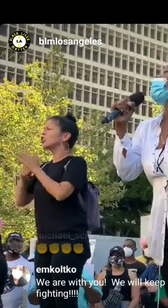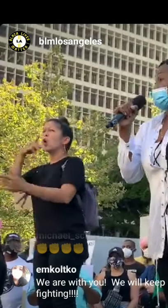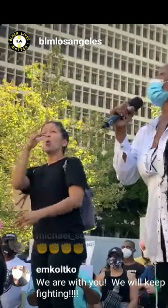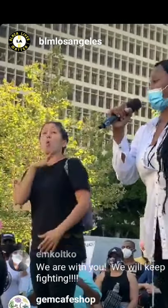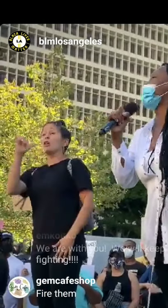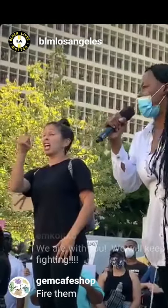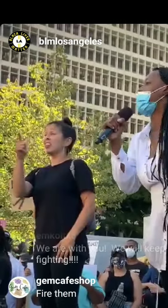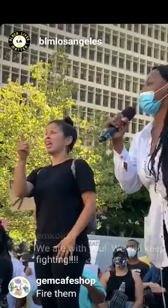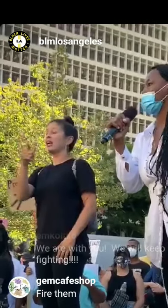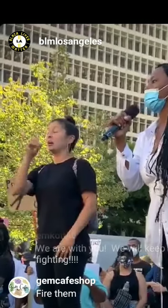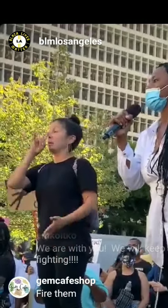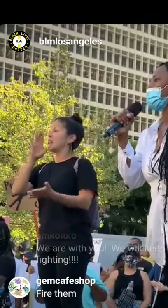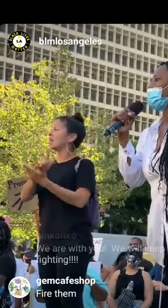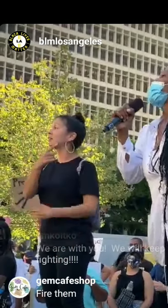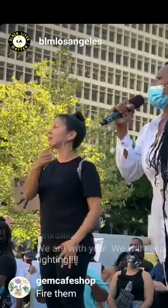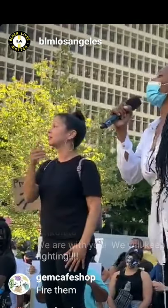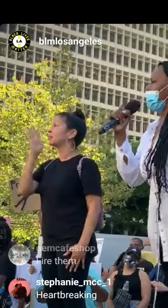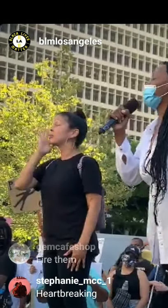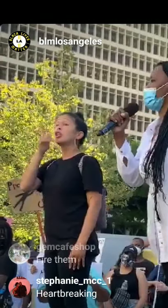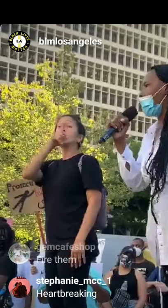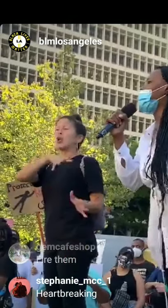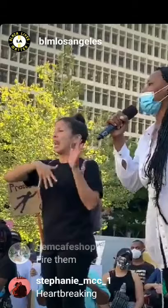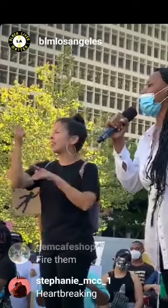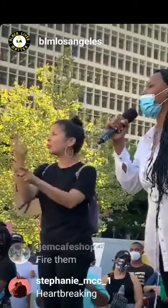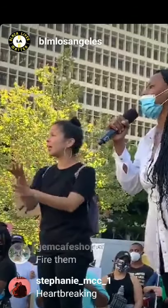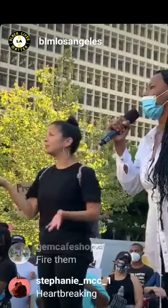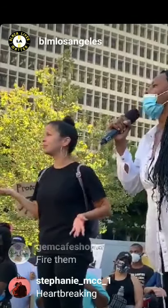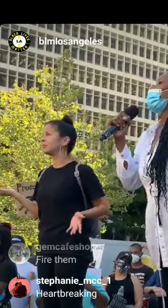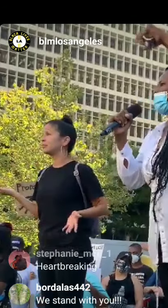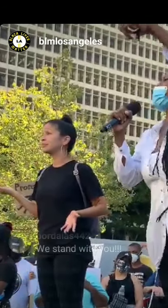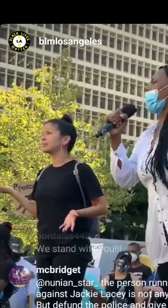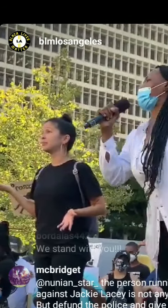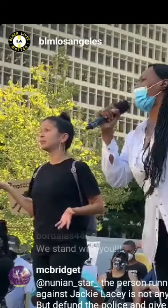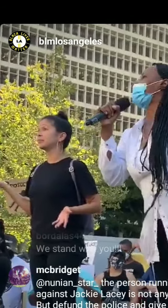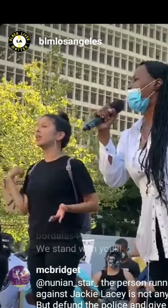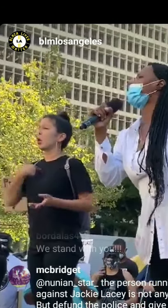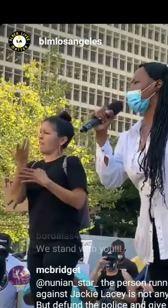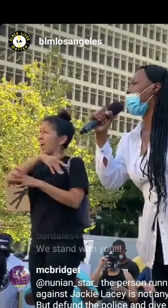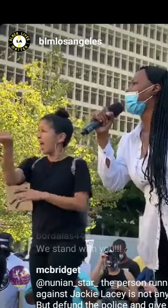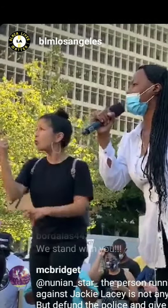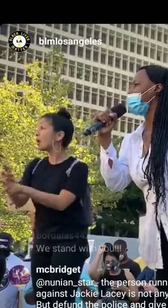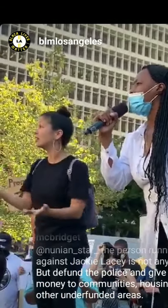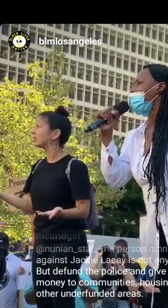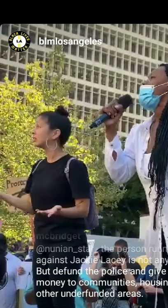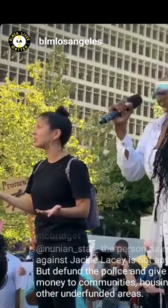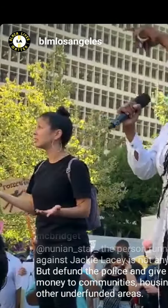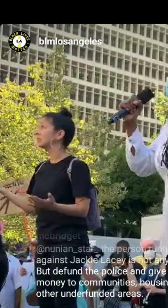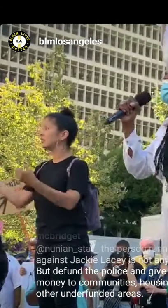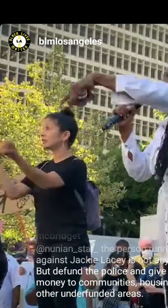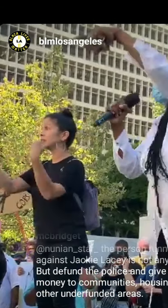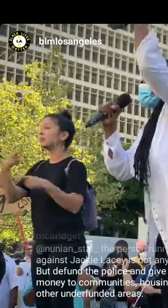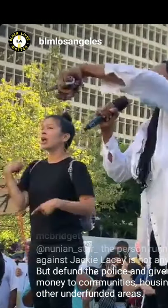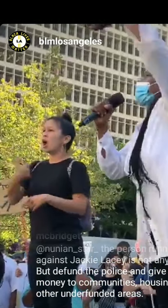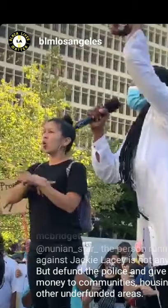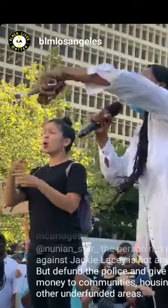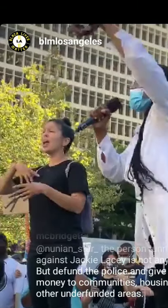Jackie Lacey, you leave it. You leave it, right? We're going to make her get out of here, right?